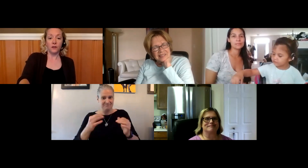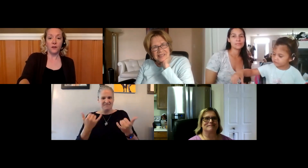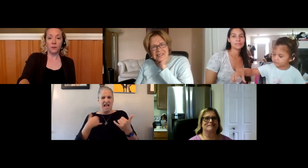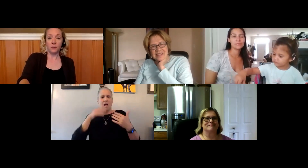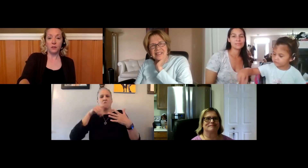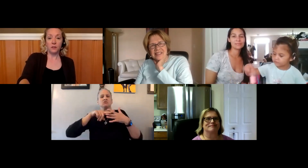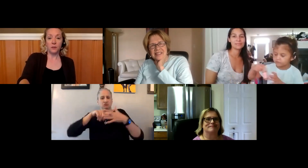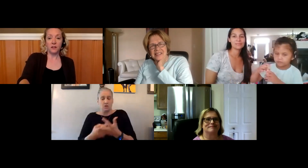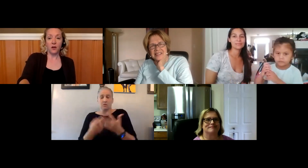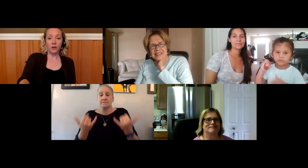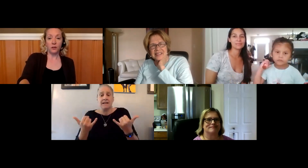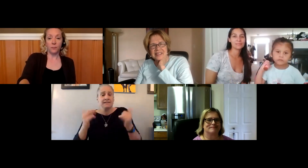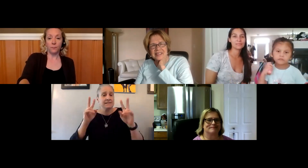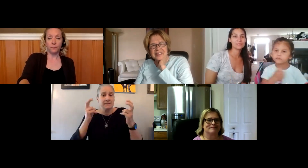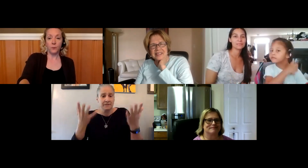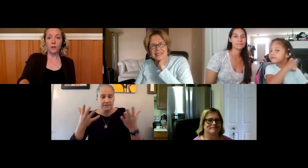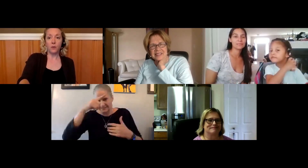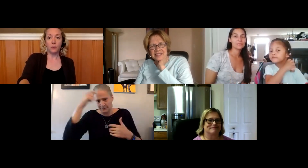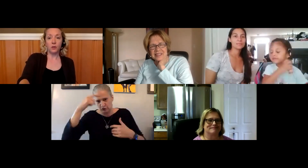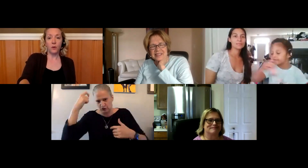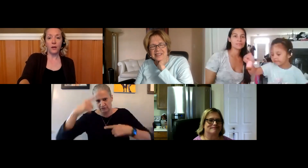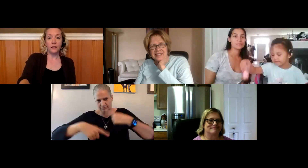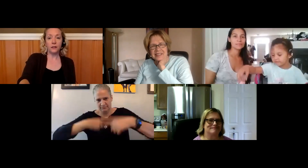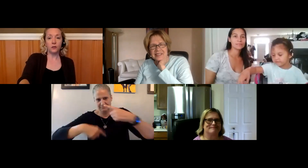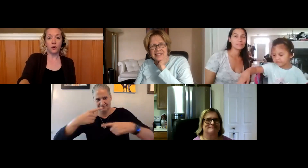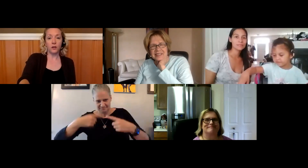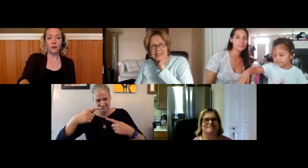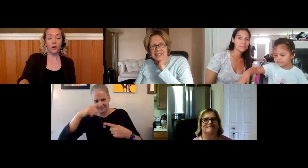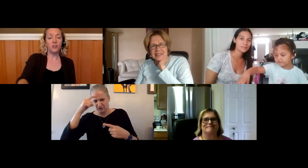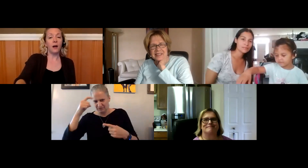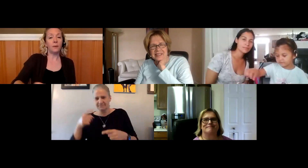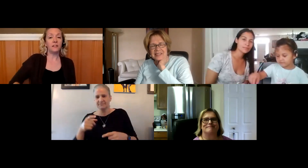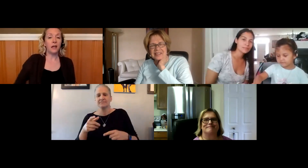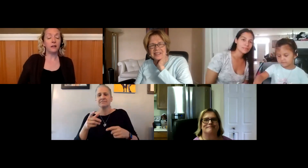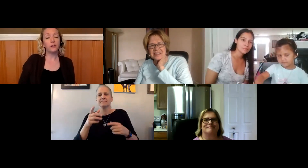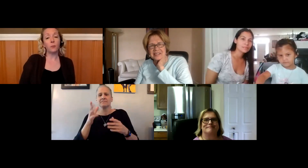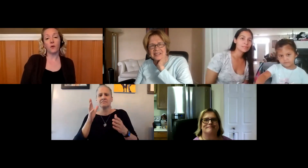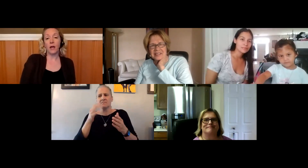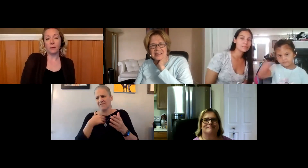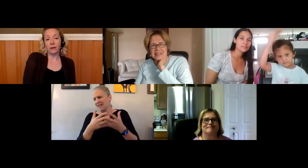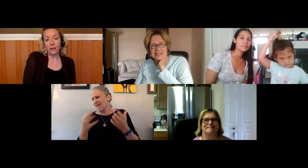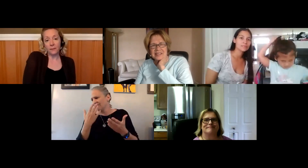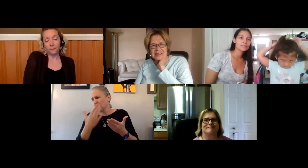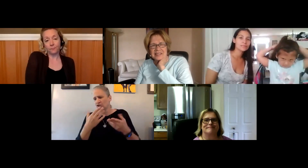families participating today. Awesome. Okay. So I'm going to go ahead and get started. Our topic today is summer vocabulary.